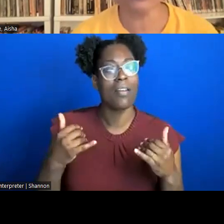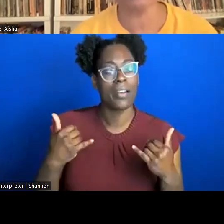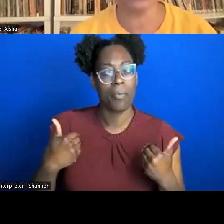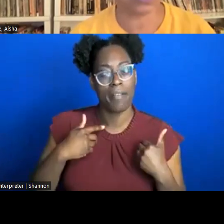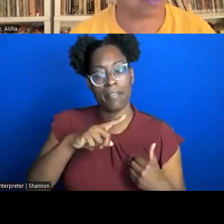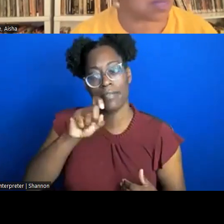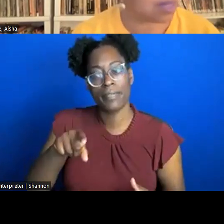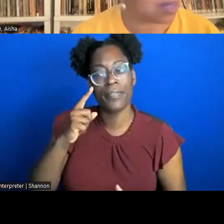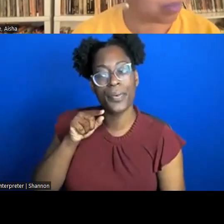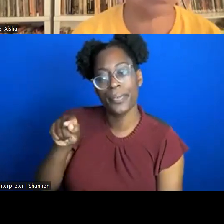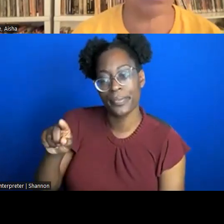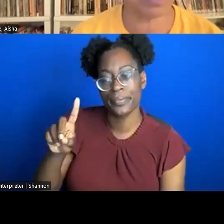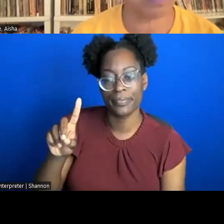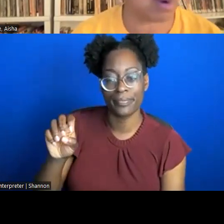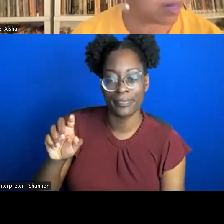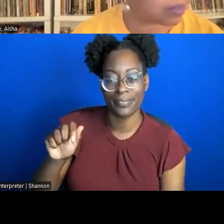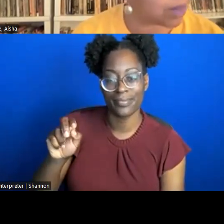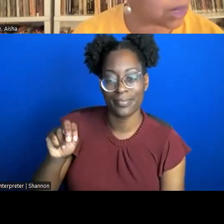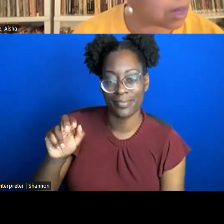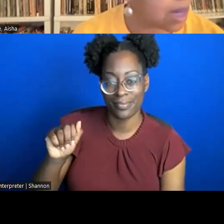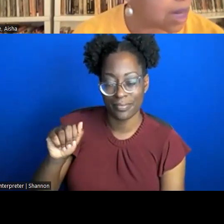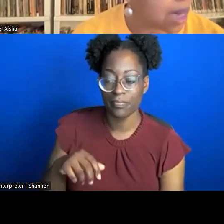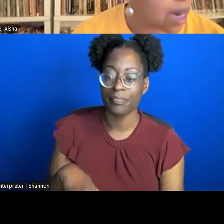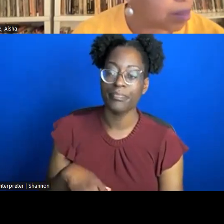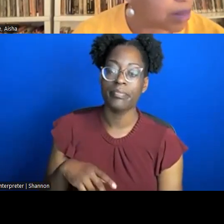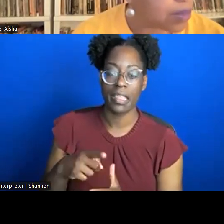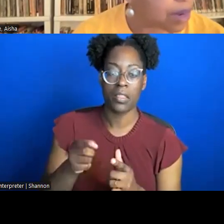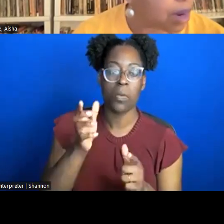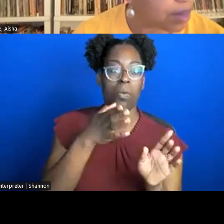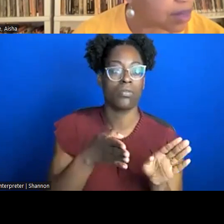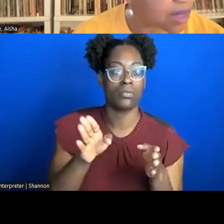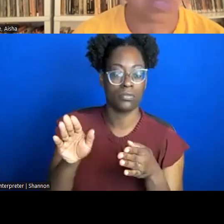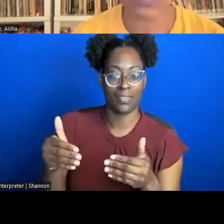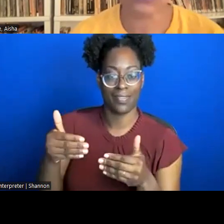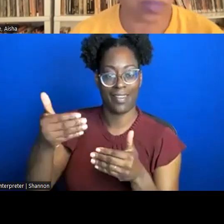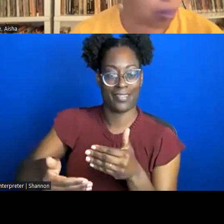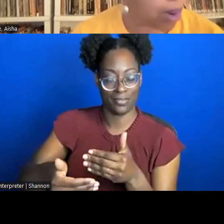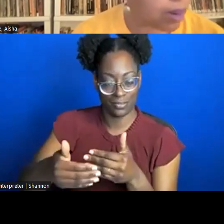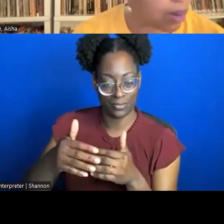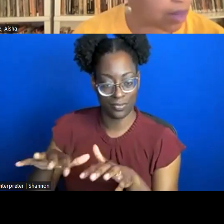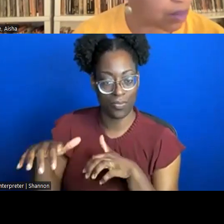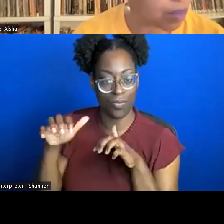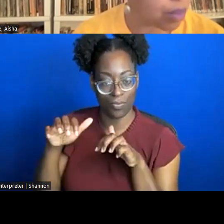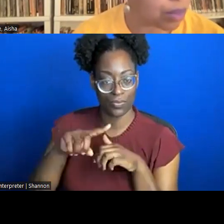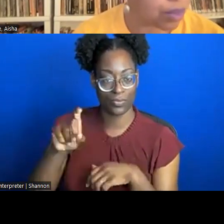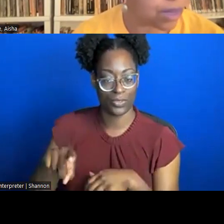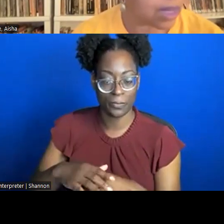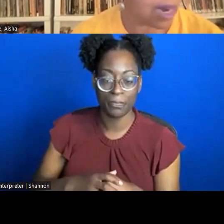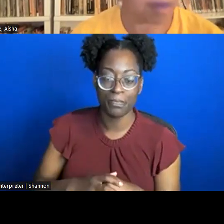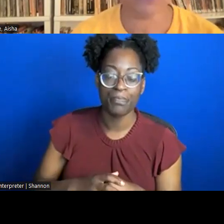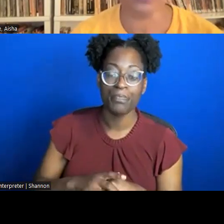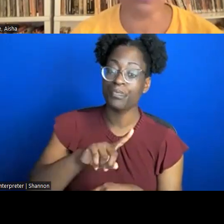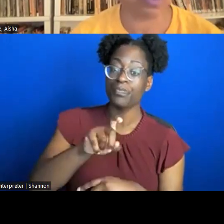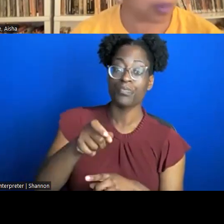you, and then we're going to shift to, we do already have an audience question. As an artist, actually as a Pride artist, what role do you